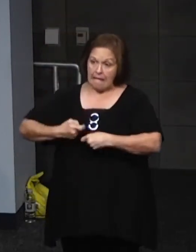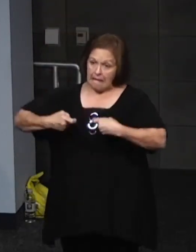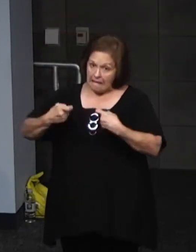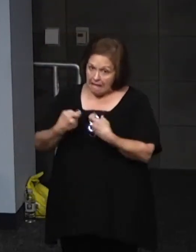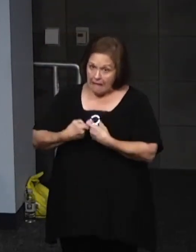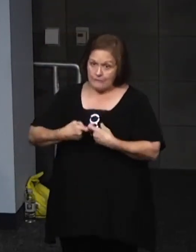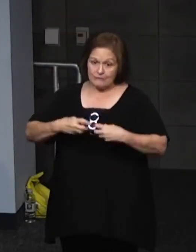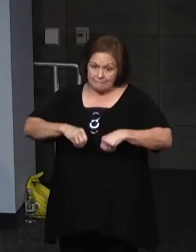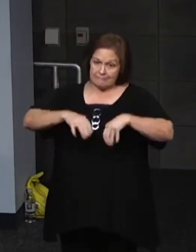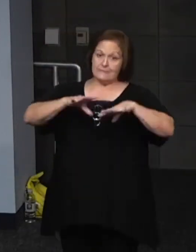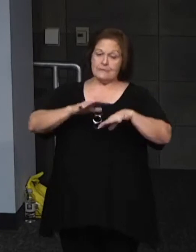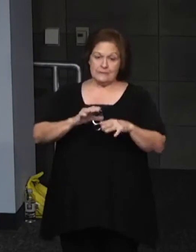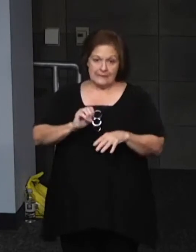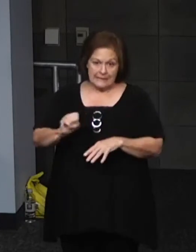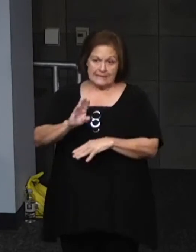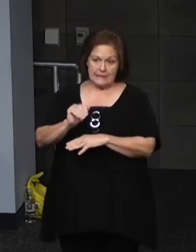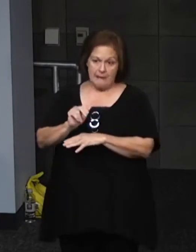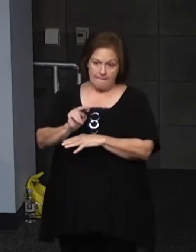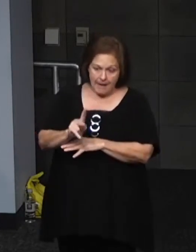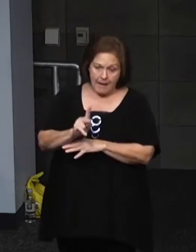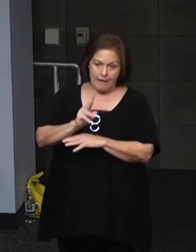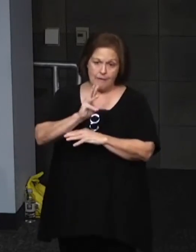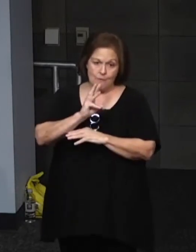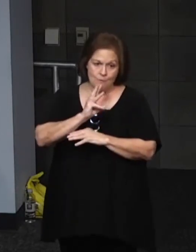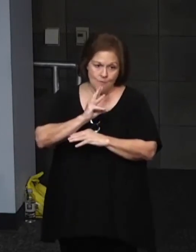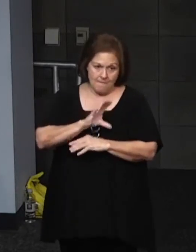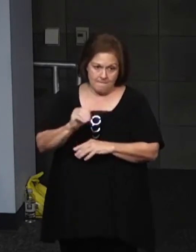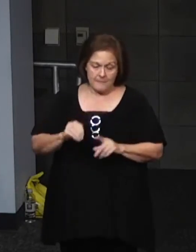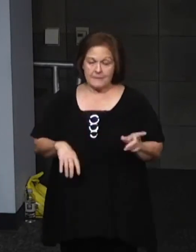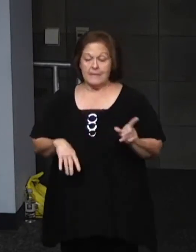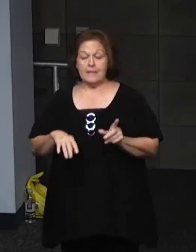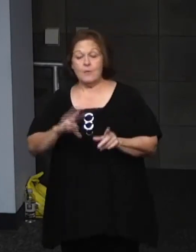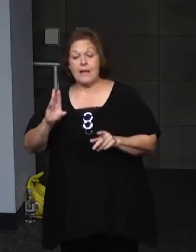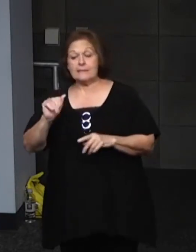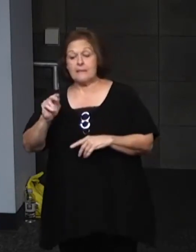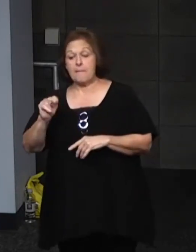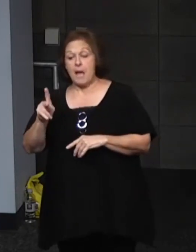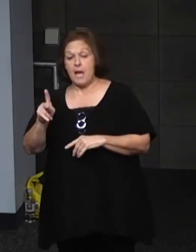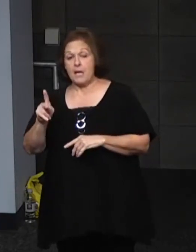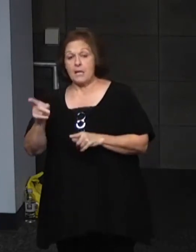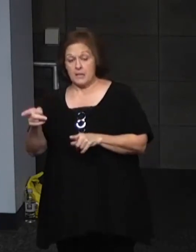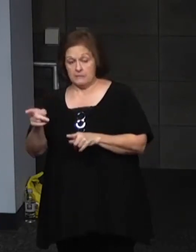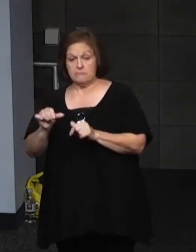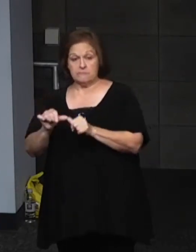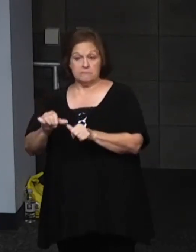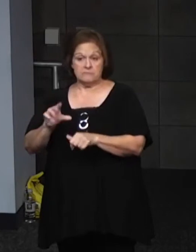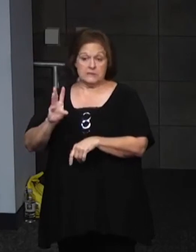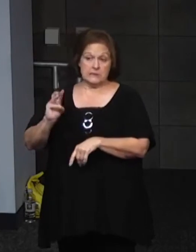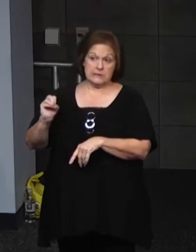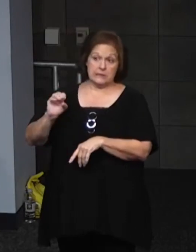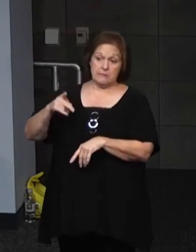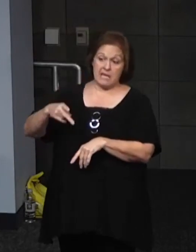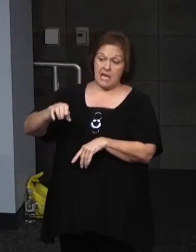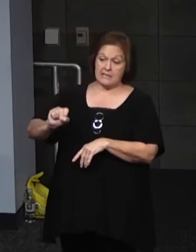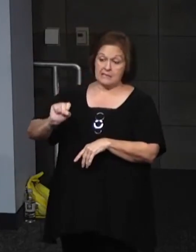our East Bank water treatment plant. Okay, our West Bank plant also is maintaining 60